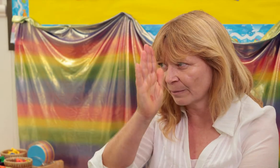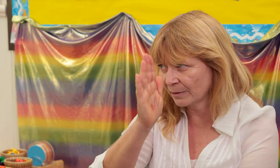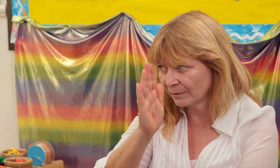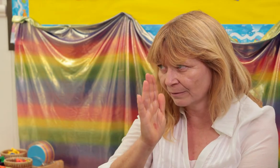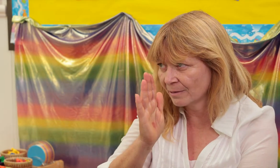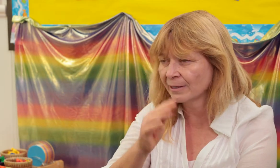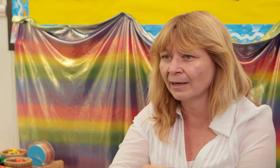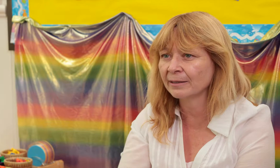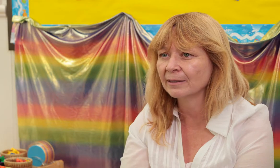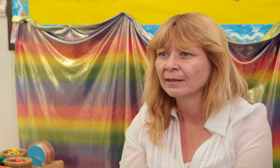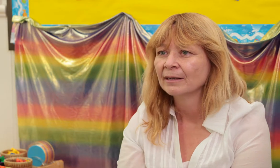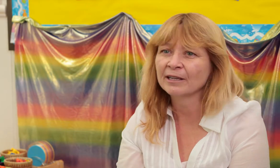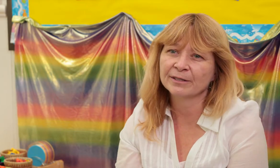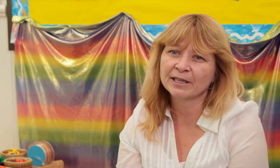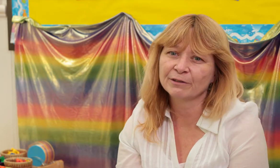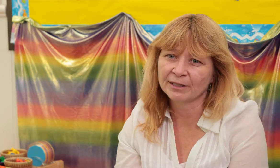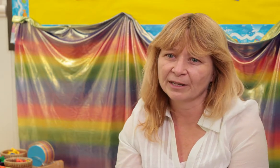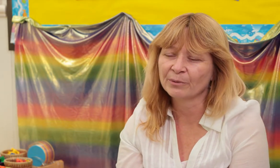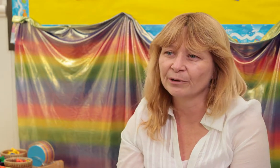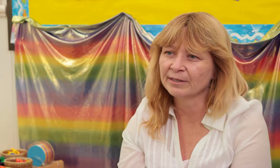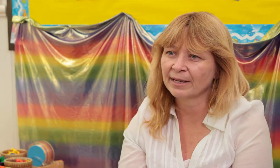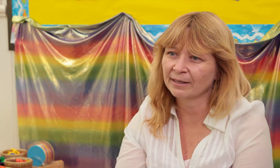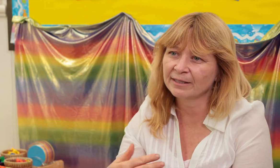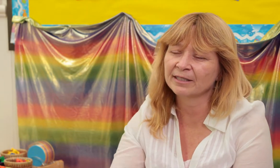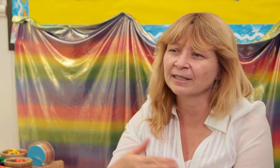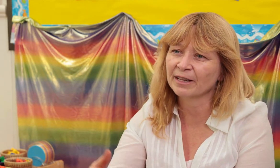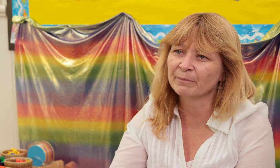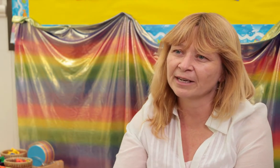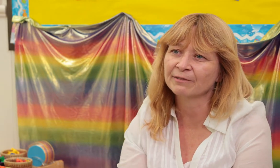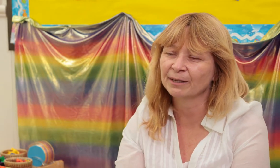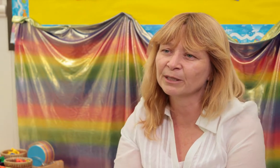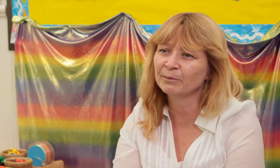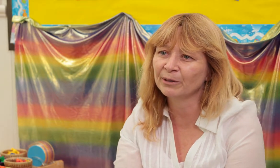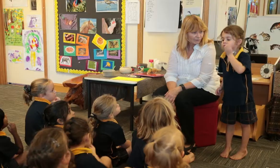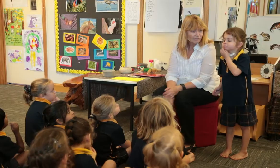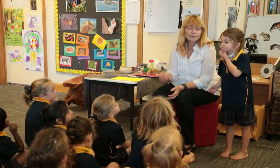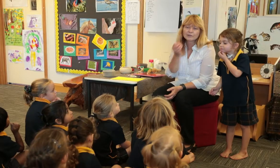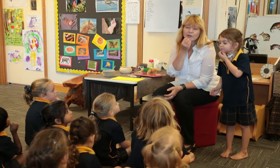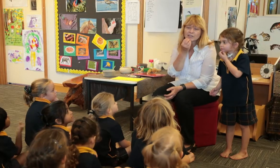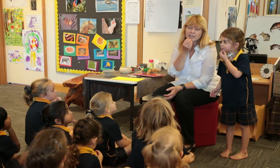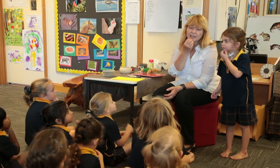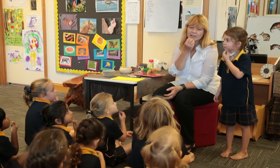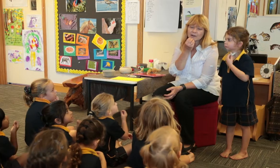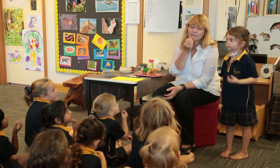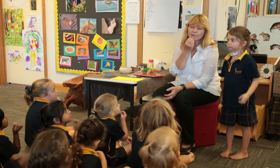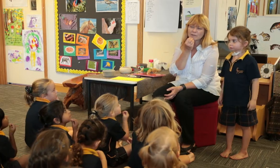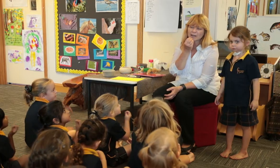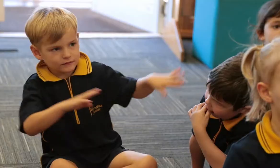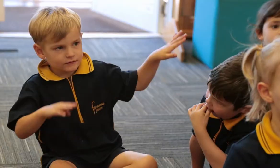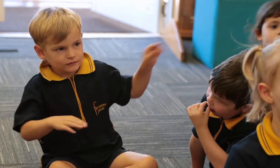and do sad. So instead of using their words, it's just another means for them to communicate. I think it's really making us realise